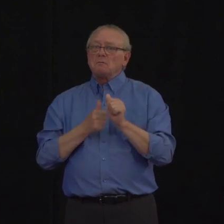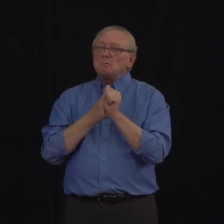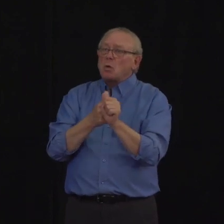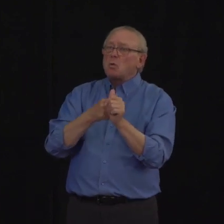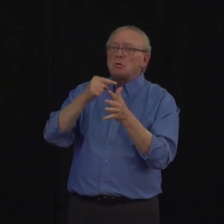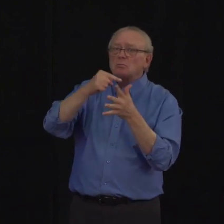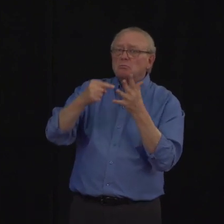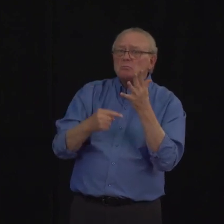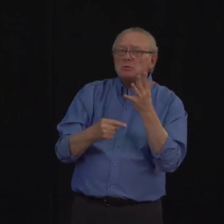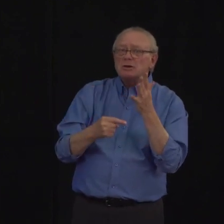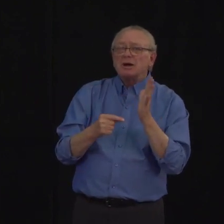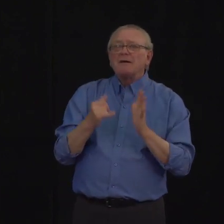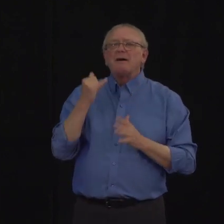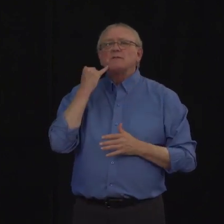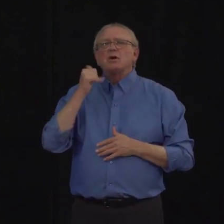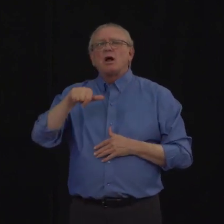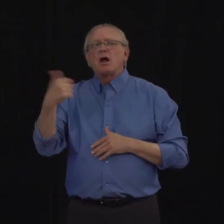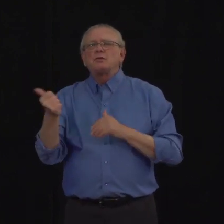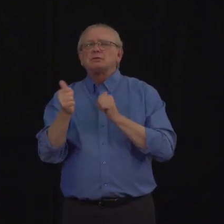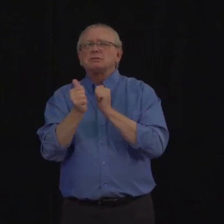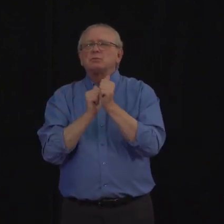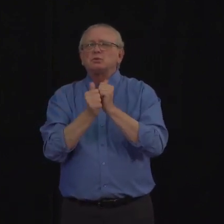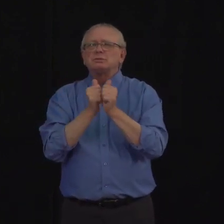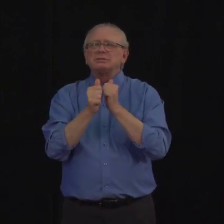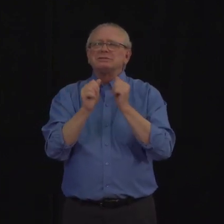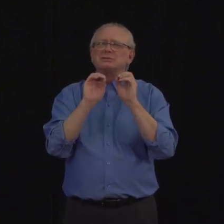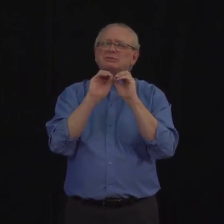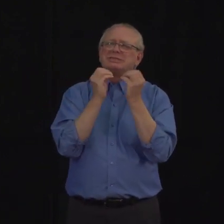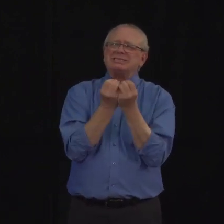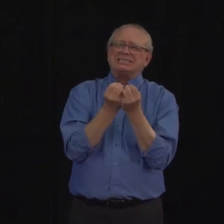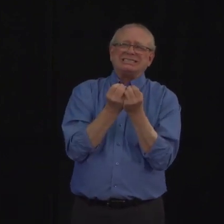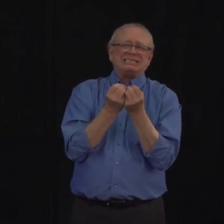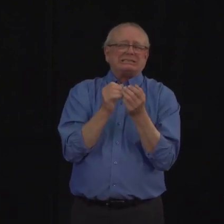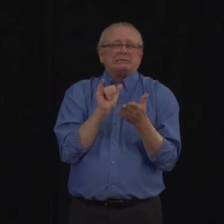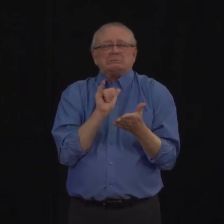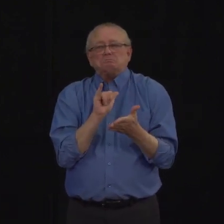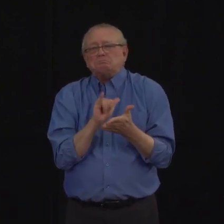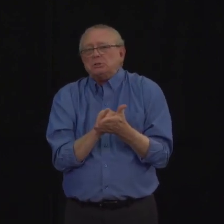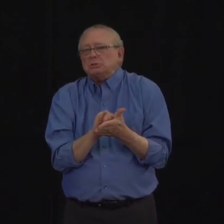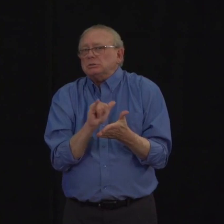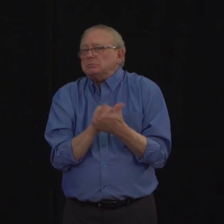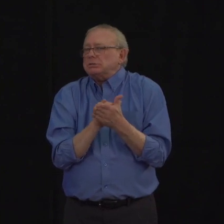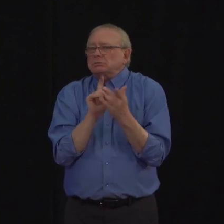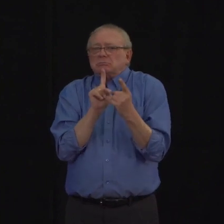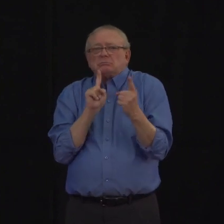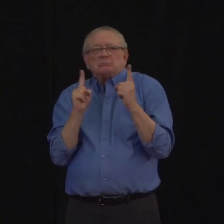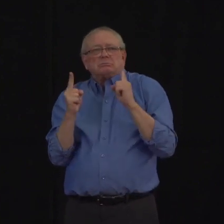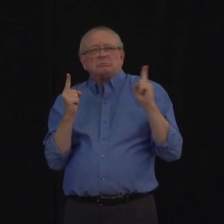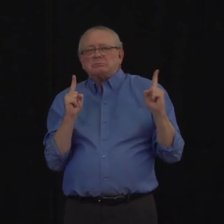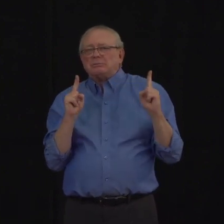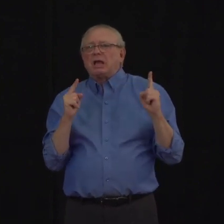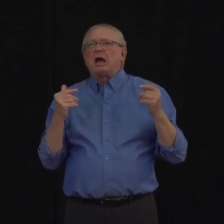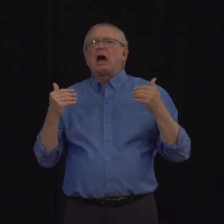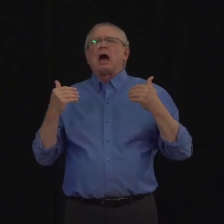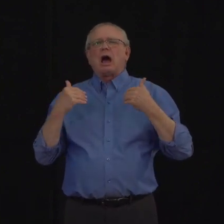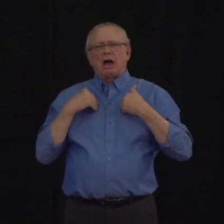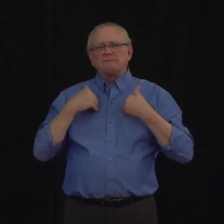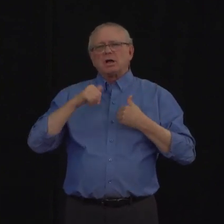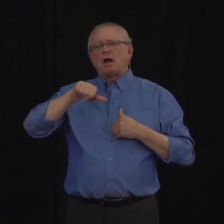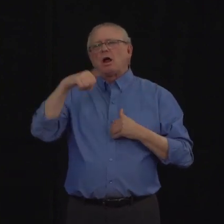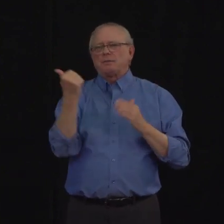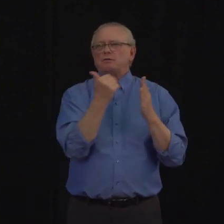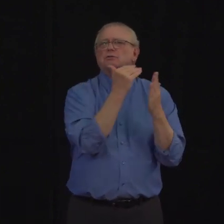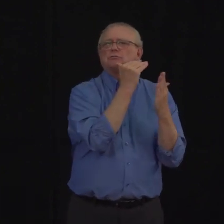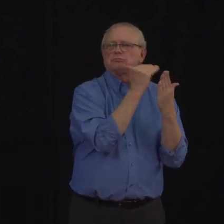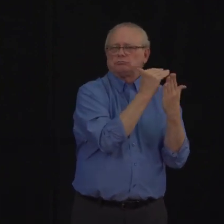some challenges meeting the current outdoor recreation guidelines, the sports guidelines that are coming by the end of this week will help give some guidance on how sports can